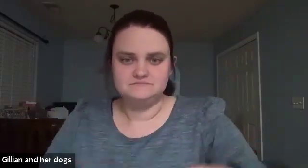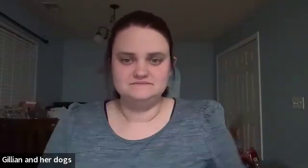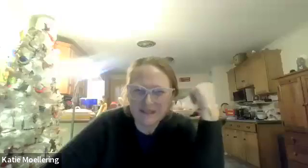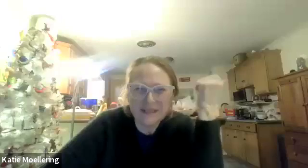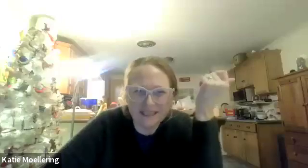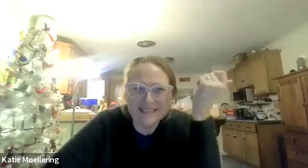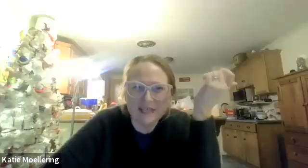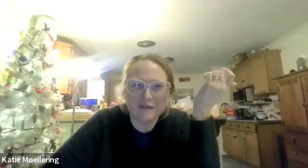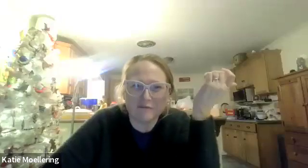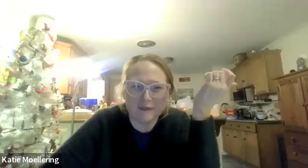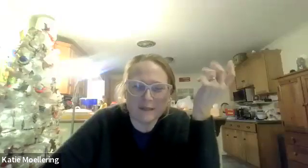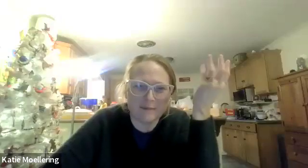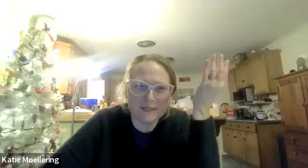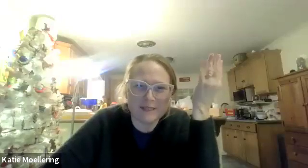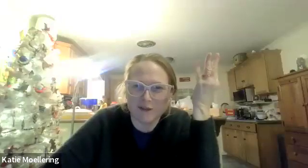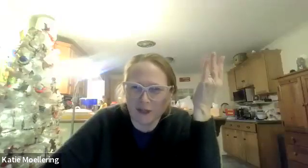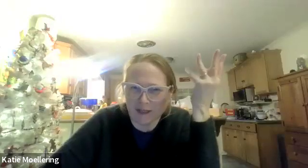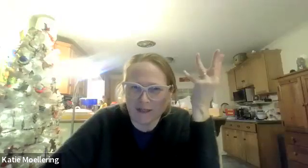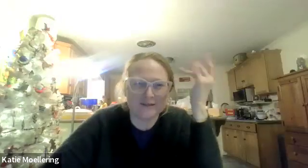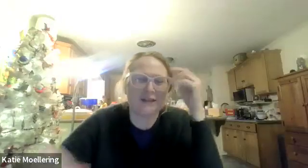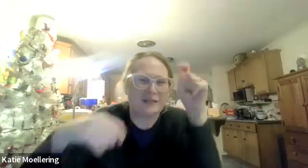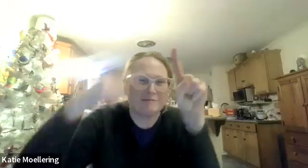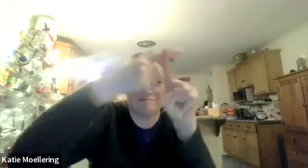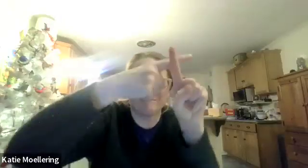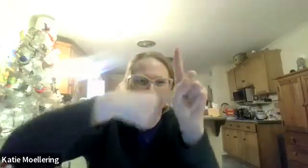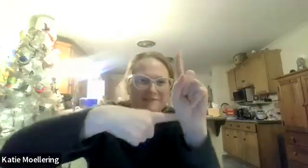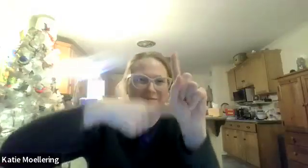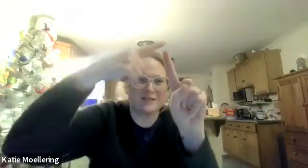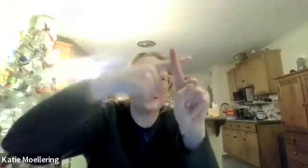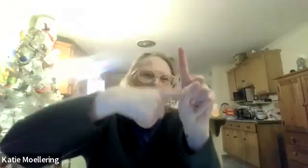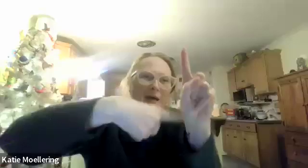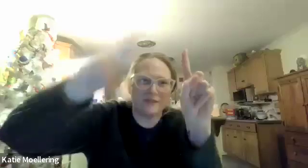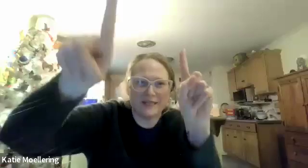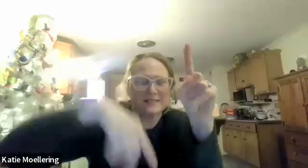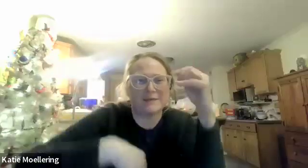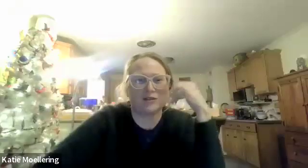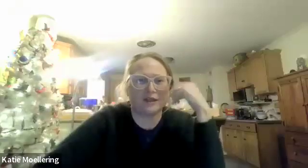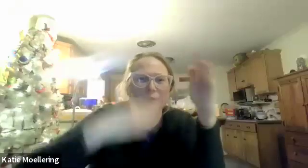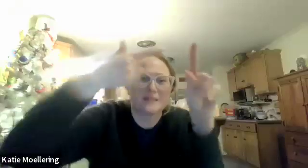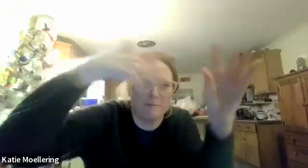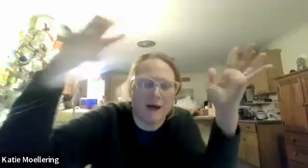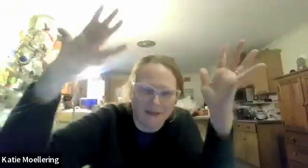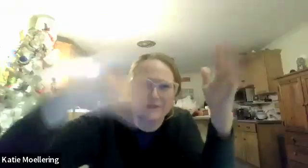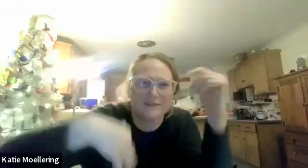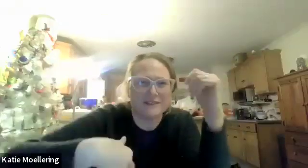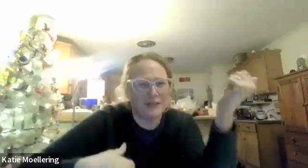I do think it is kind of confusing because there's nothing about this that makes you think, oh, that's a month. Do you know,